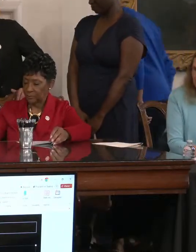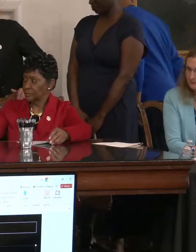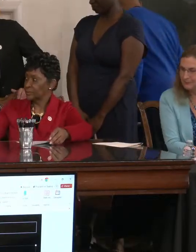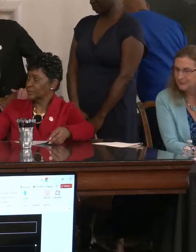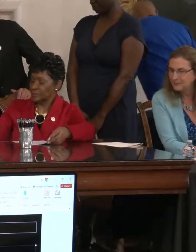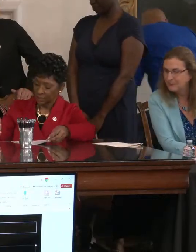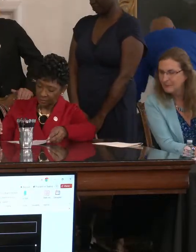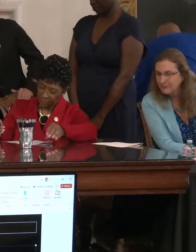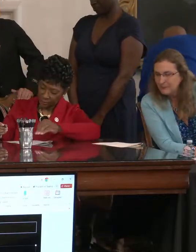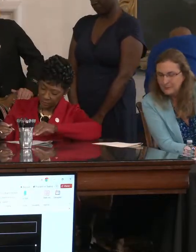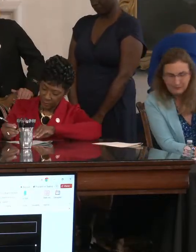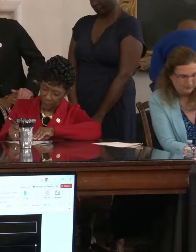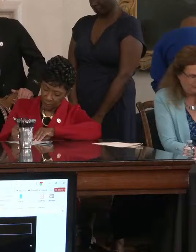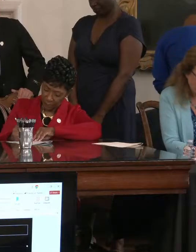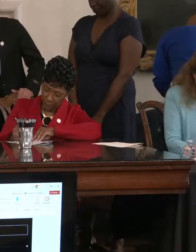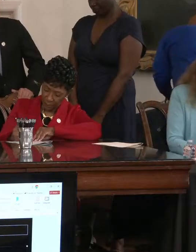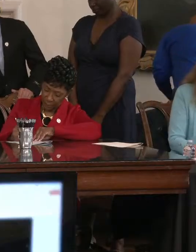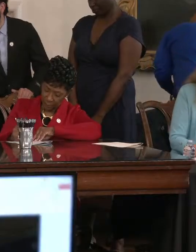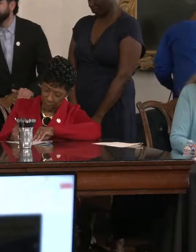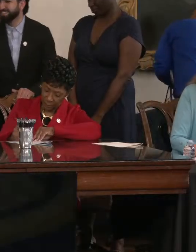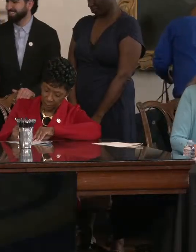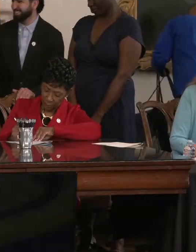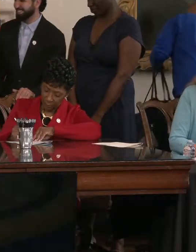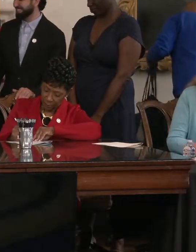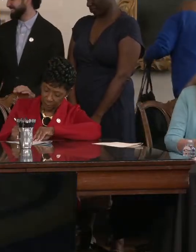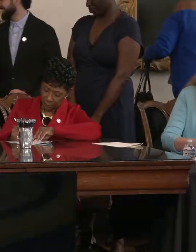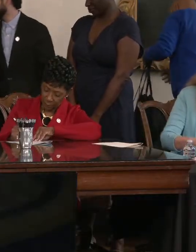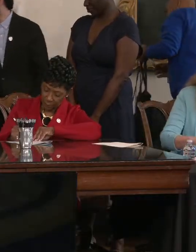and medical leave.